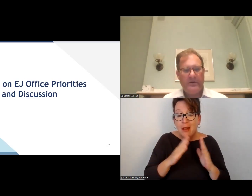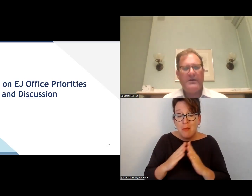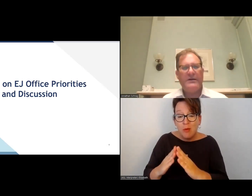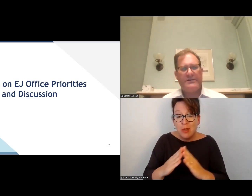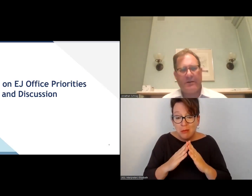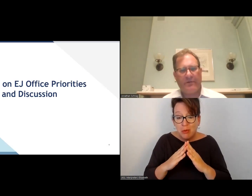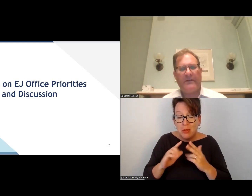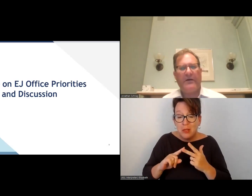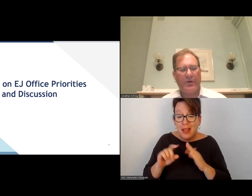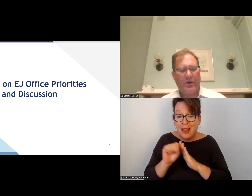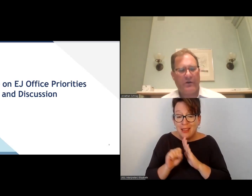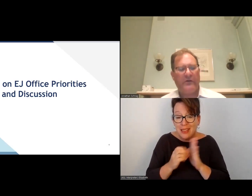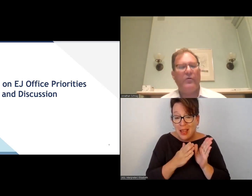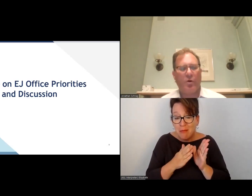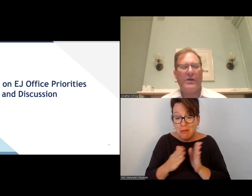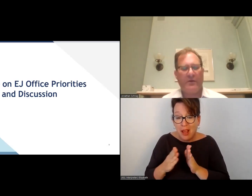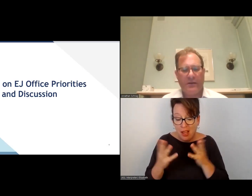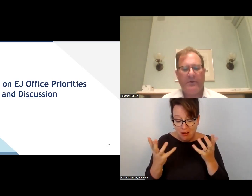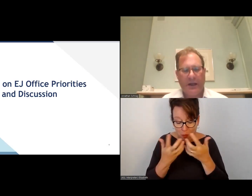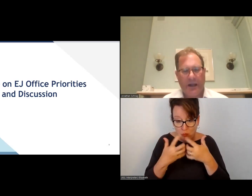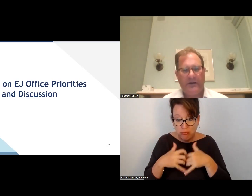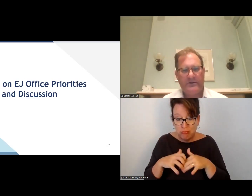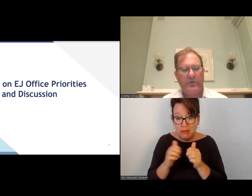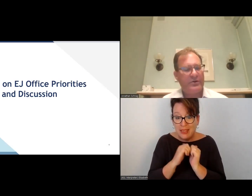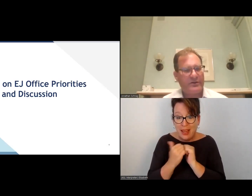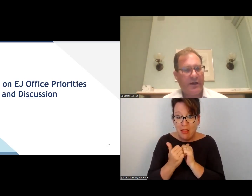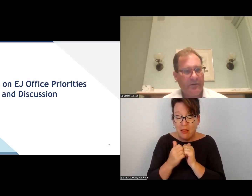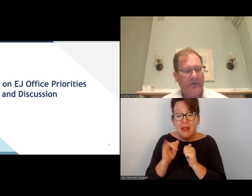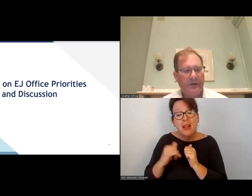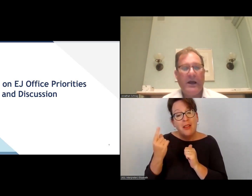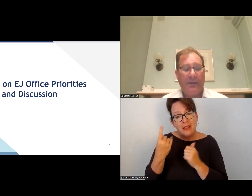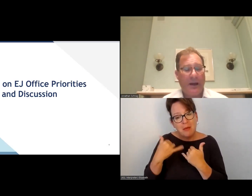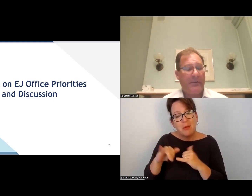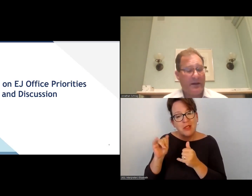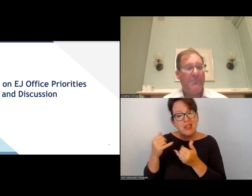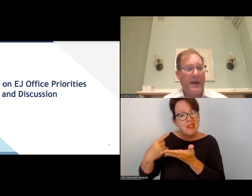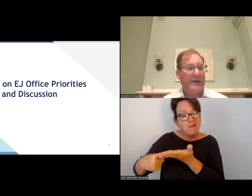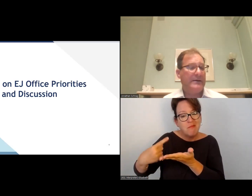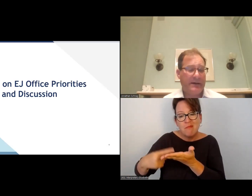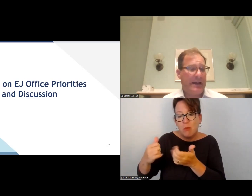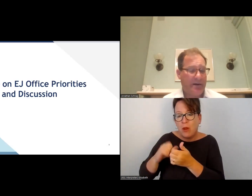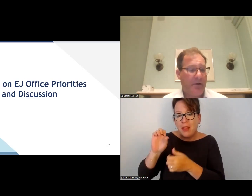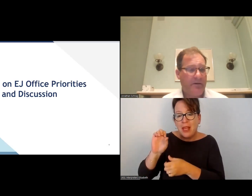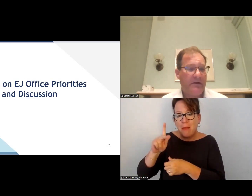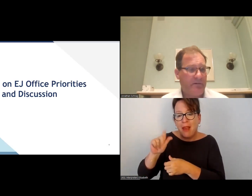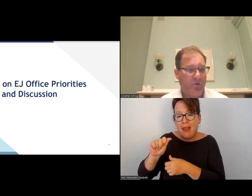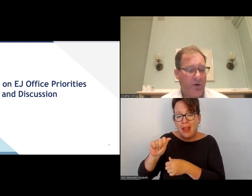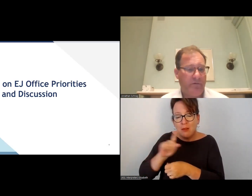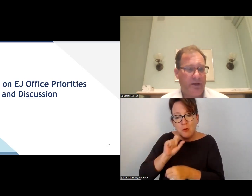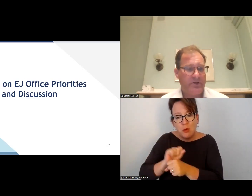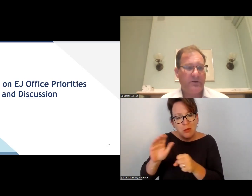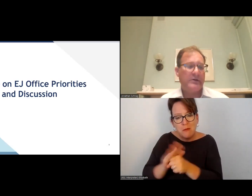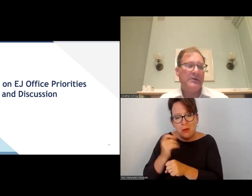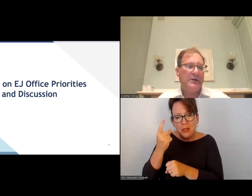together is something that we are still working with EPA to understand. And I'm happy to come back again in a month and give